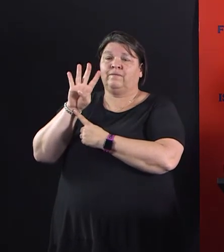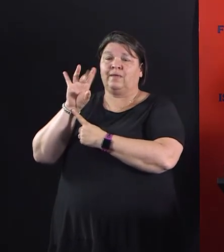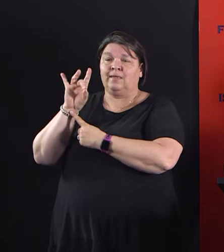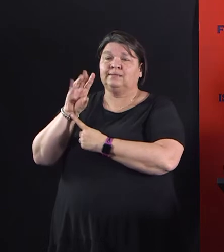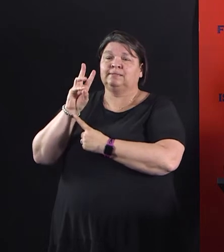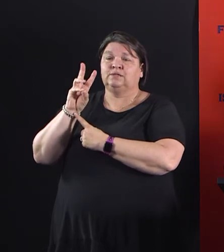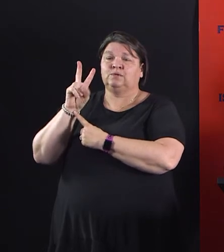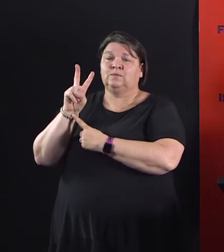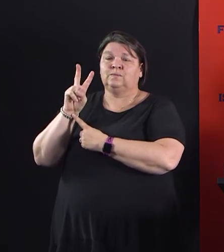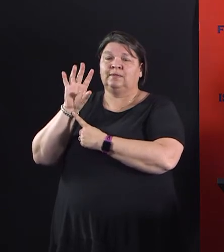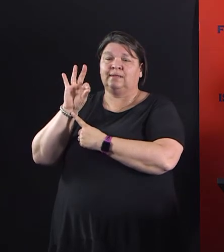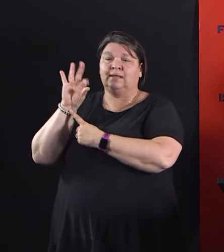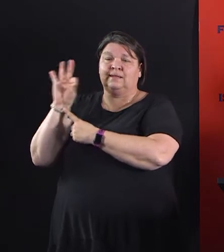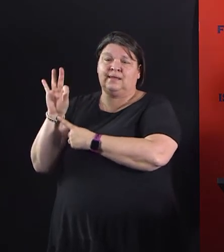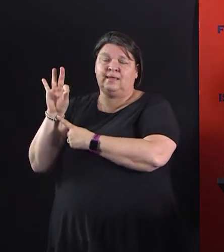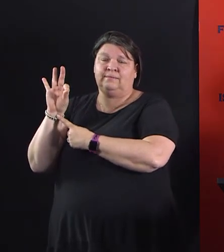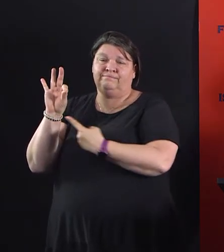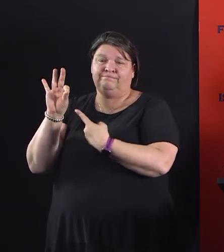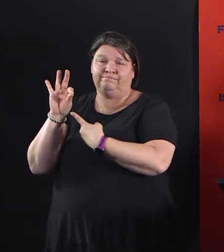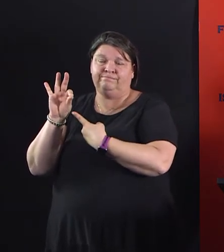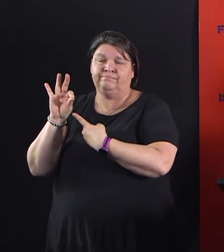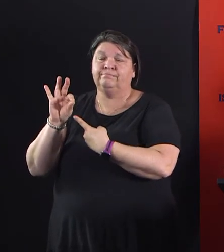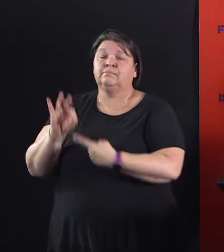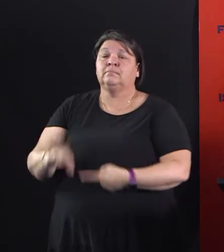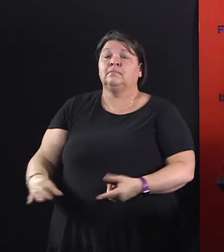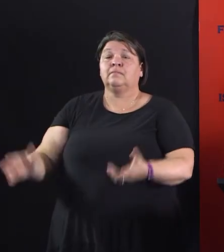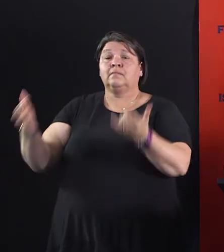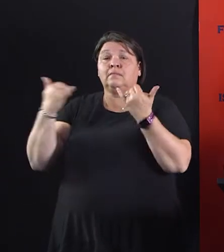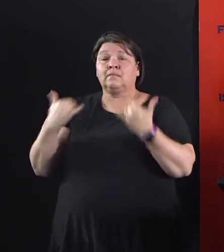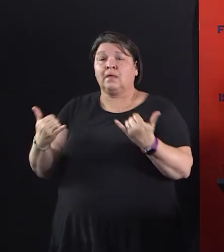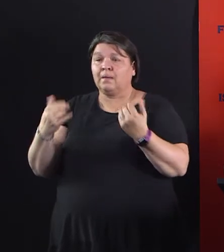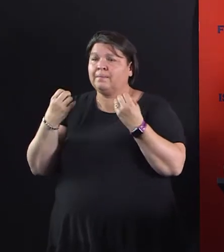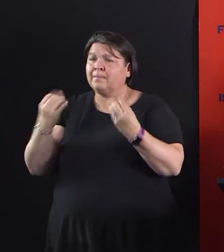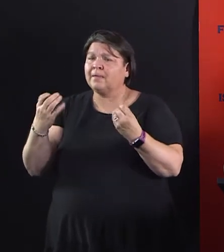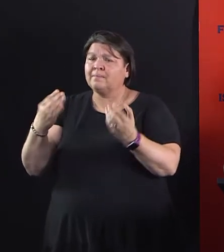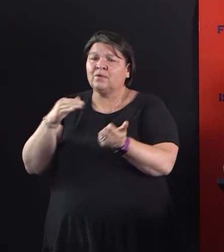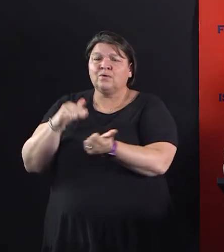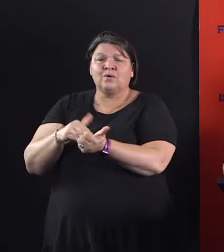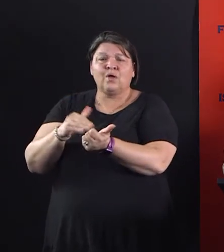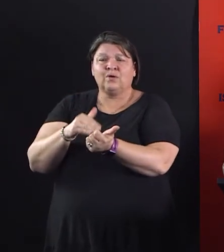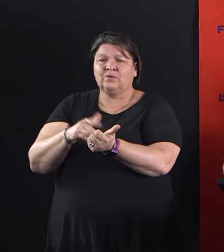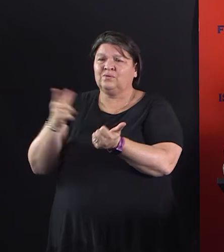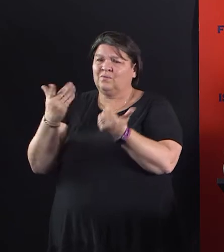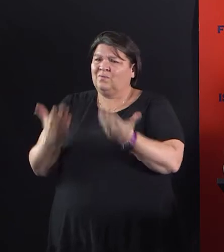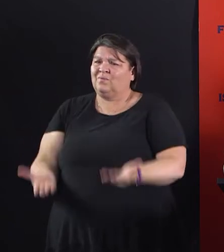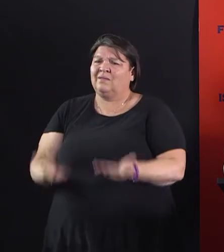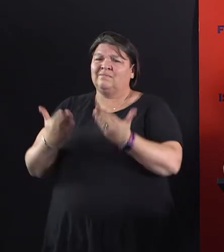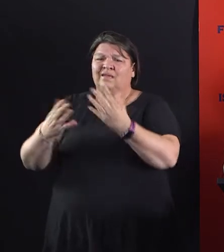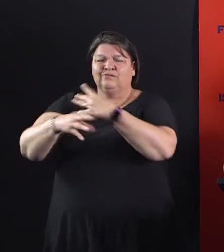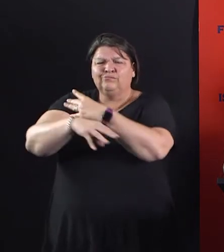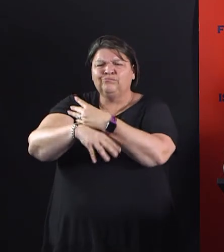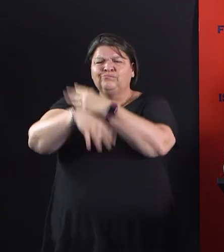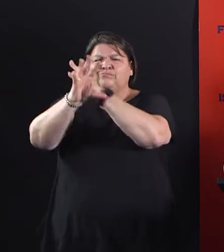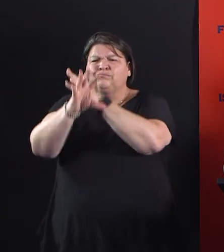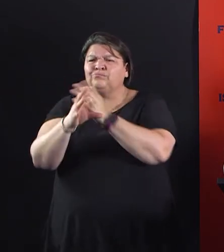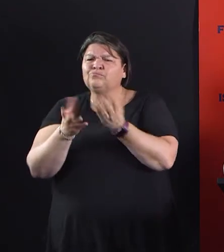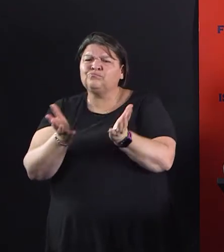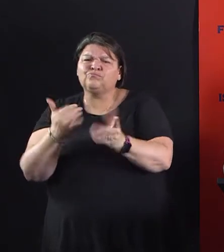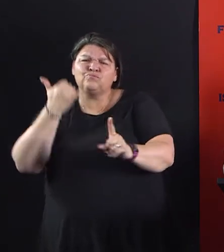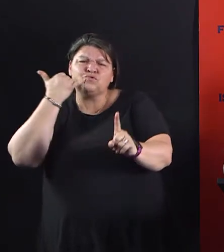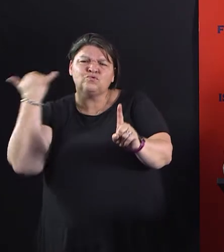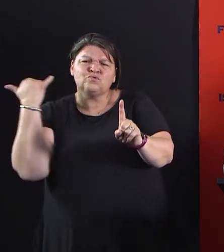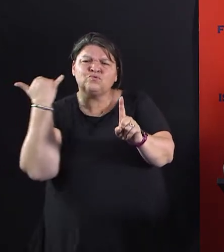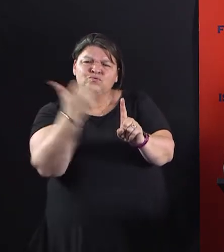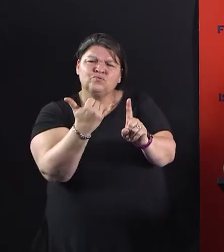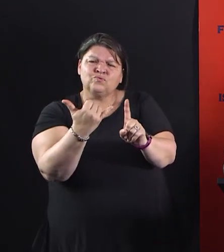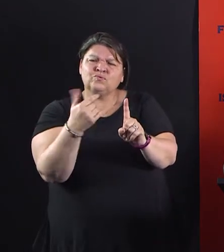817-248-6299. There are numerous telemedic providers also. If there's a clinic that you go to occasionally, chances are good